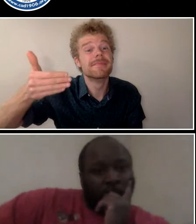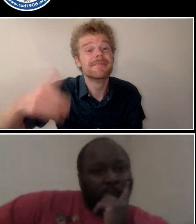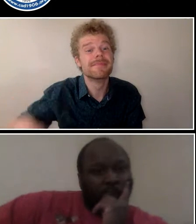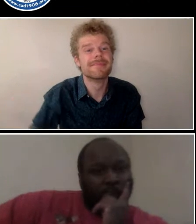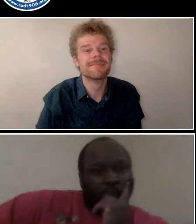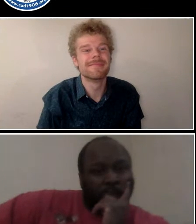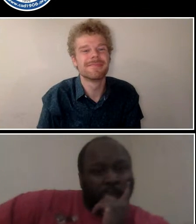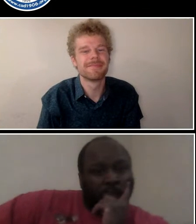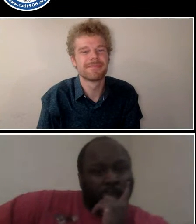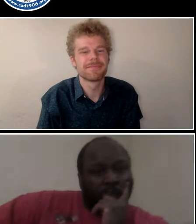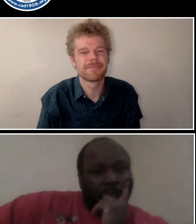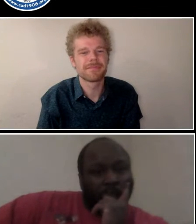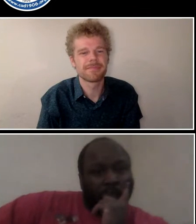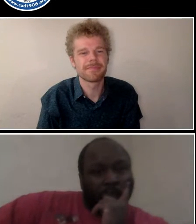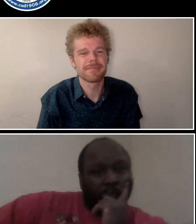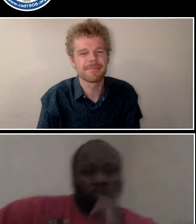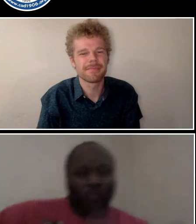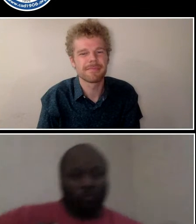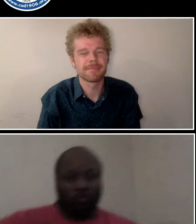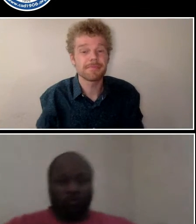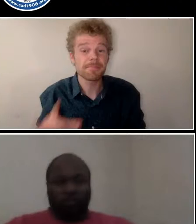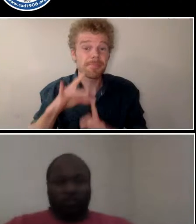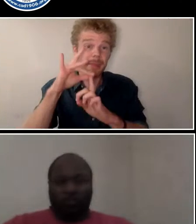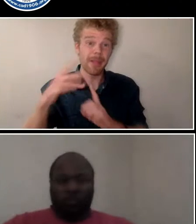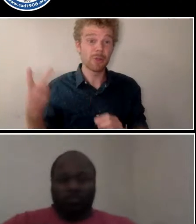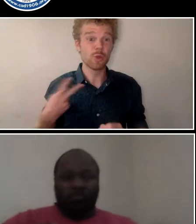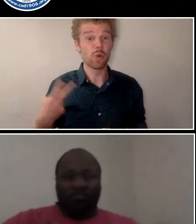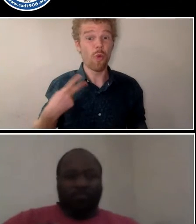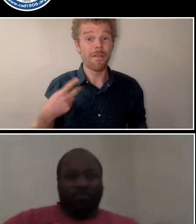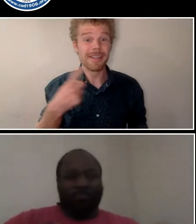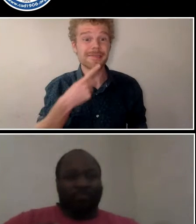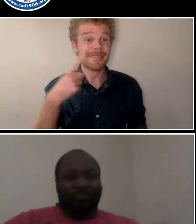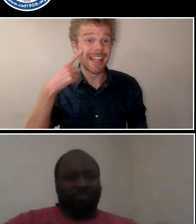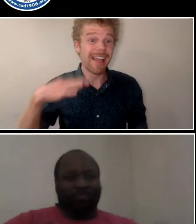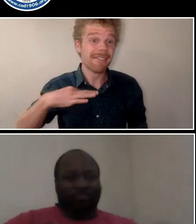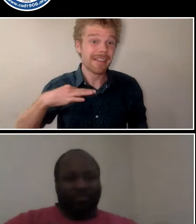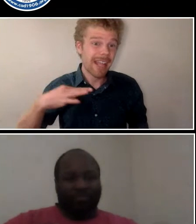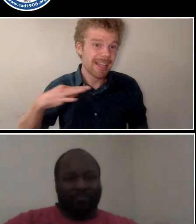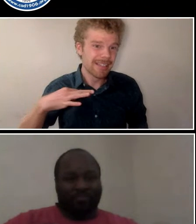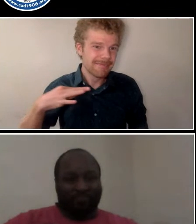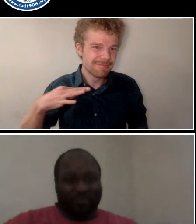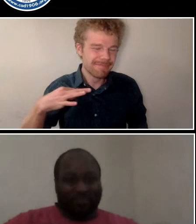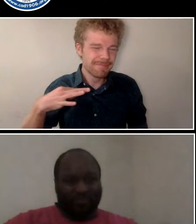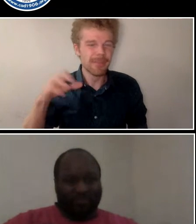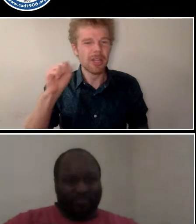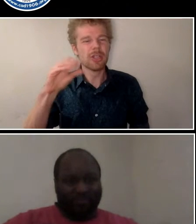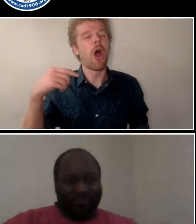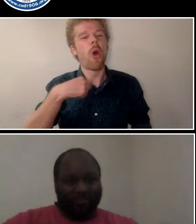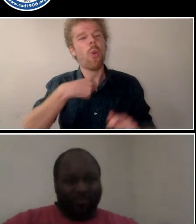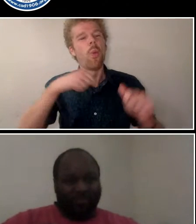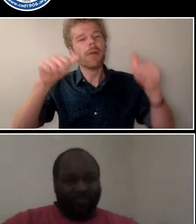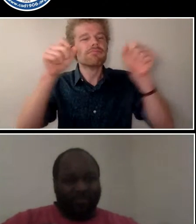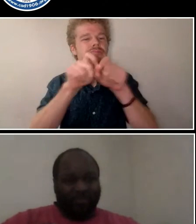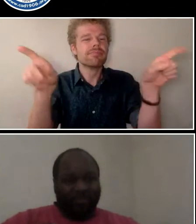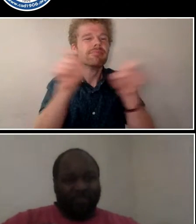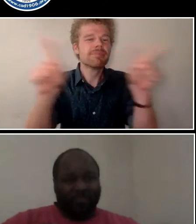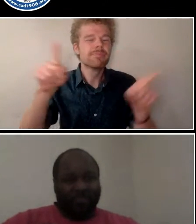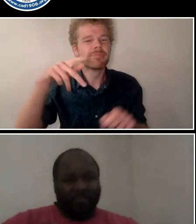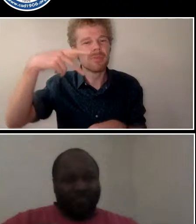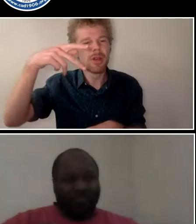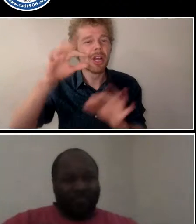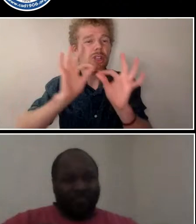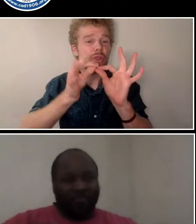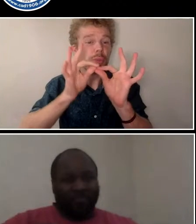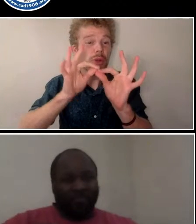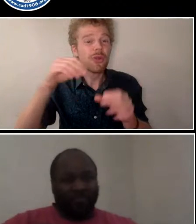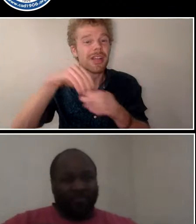with this being a COVID era, we had to get quite creative with this, especially for the two of us